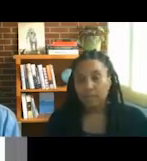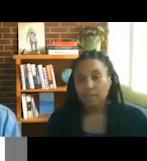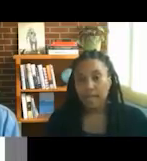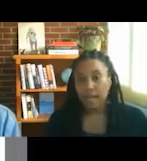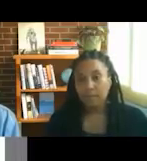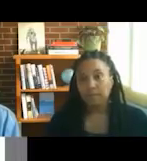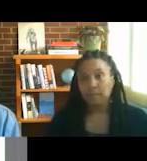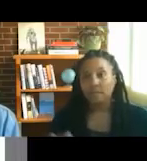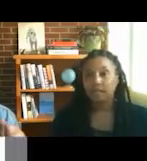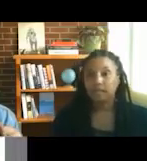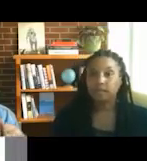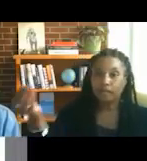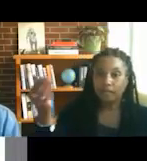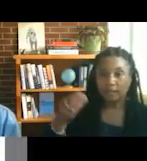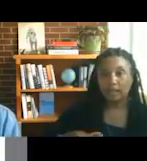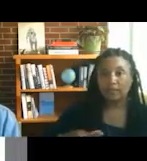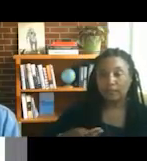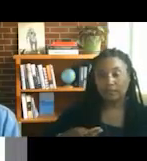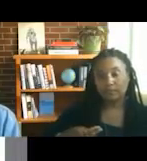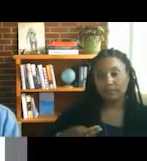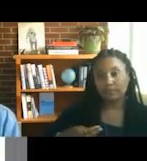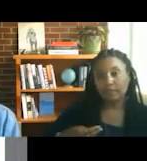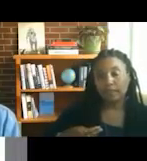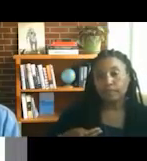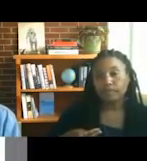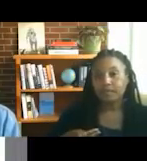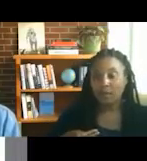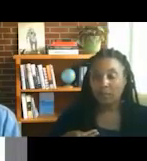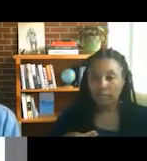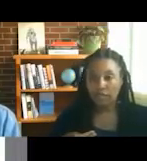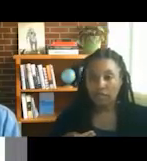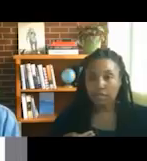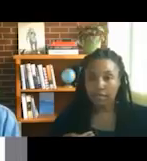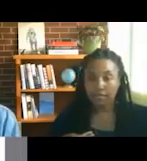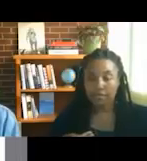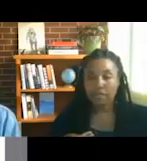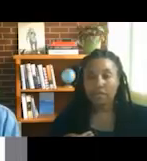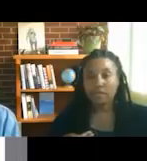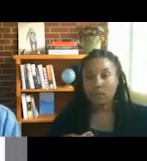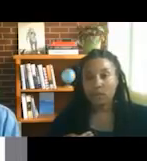something, that would be give me. But if I wanted to